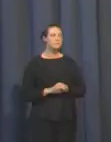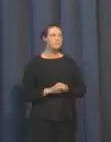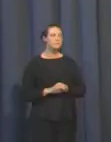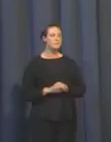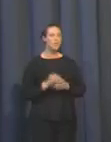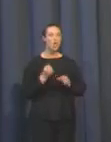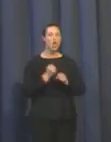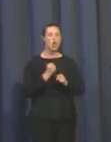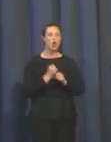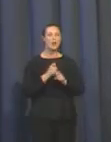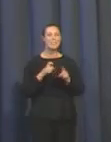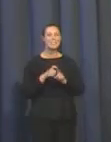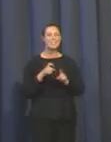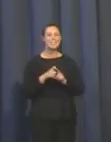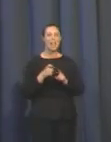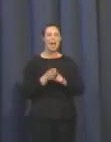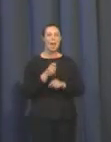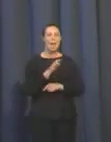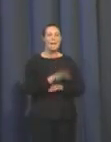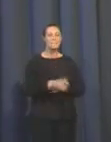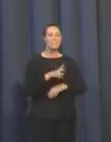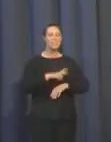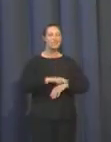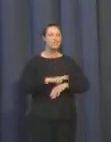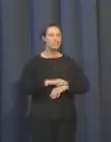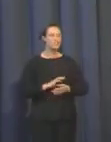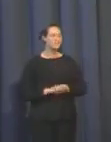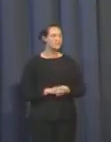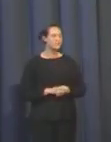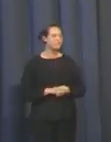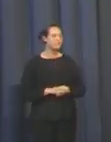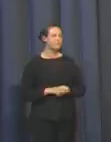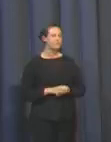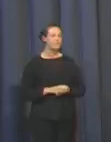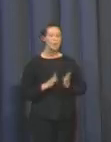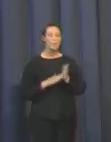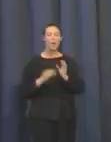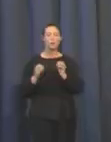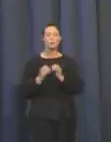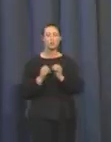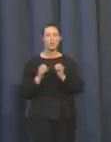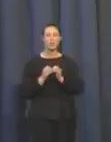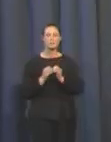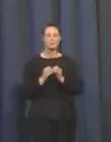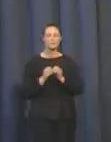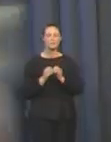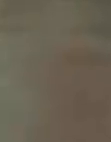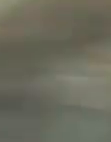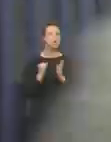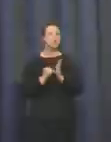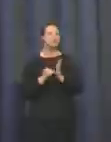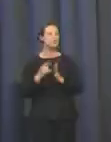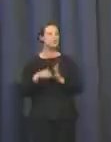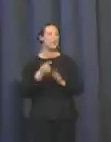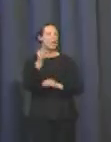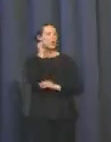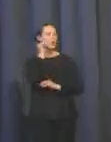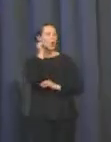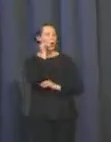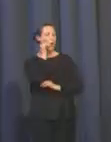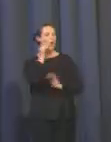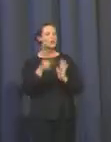Gloria Dainty, our pediatrician. Who have we got there? Oh, Michael Butchard's there. Susan Jack, you know. Tom, you